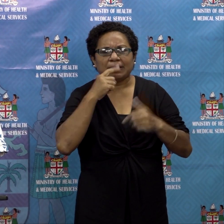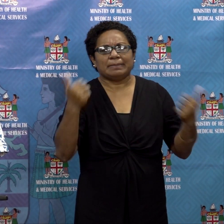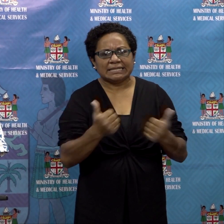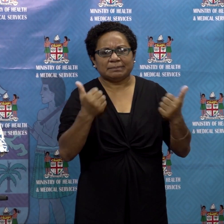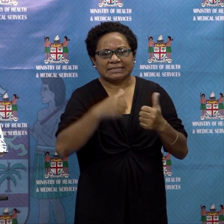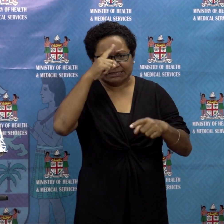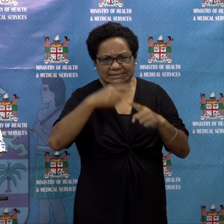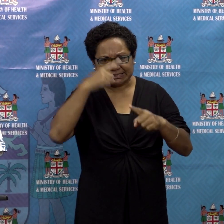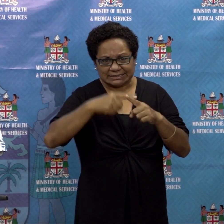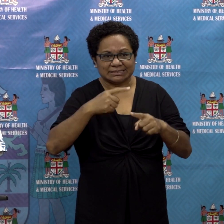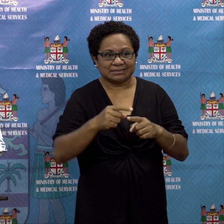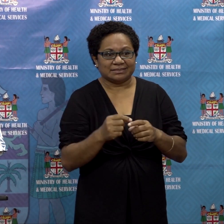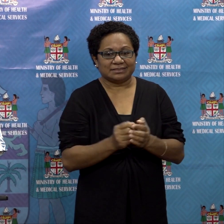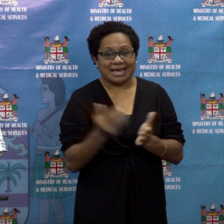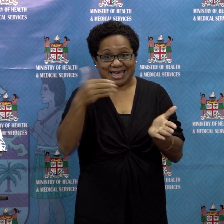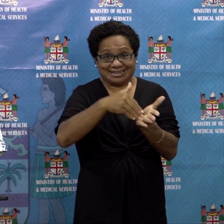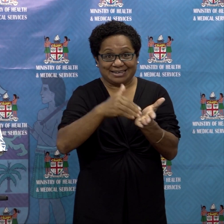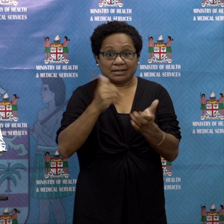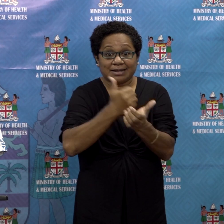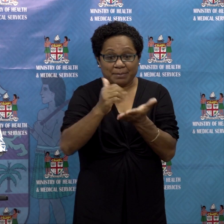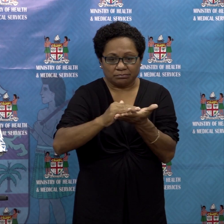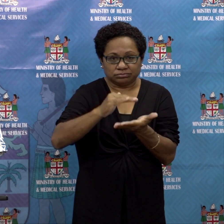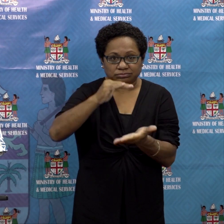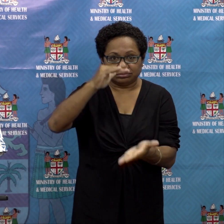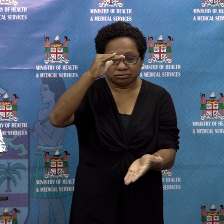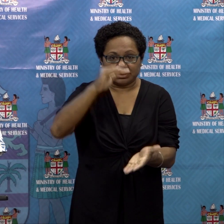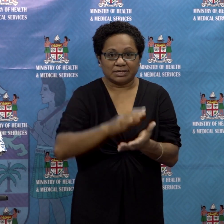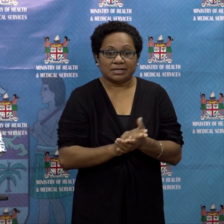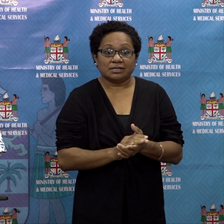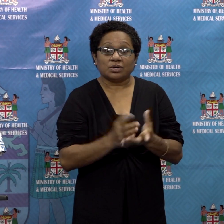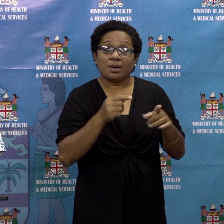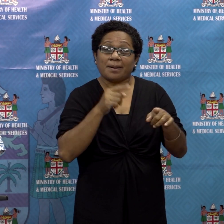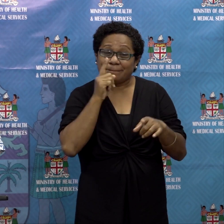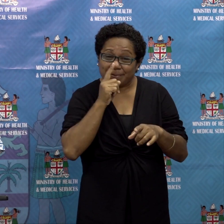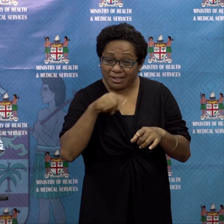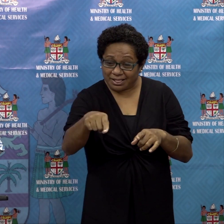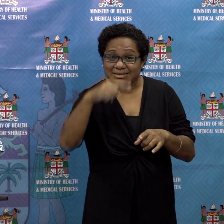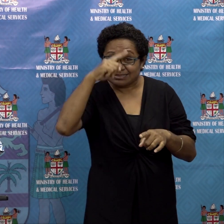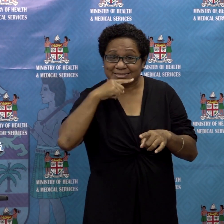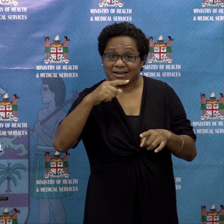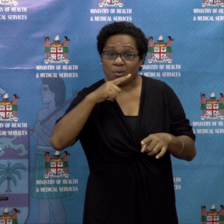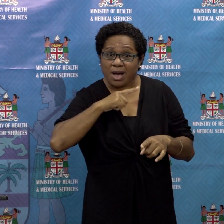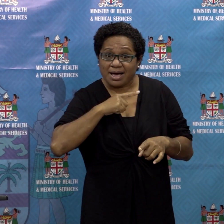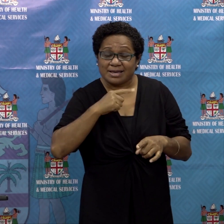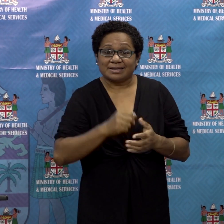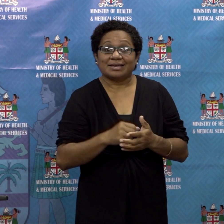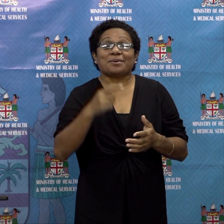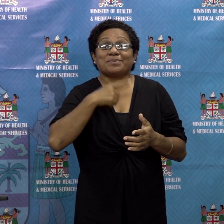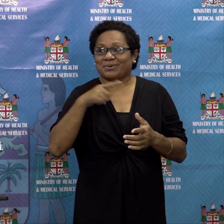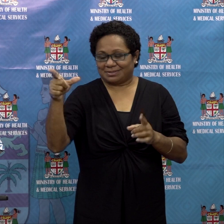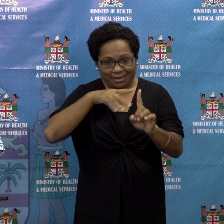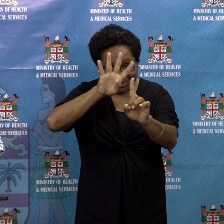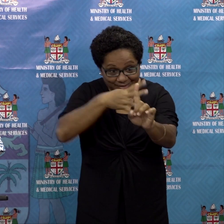is important to note that the majority of these cases were found as a result of our extensive contact tracing